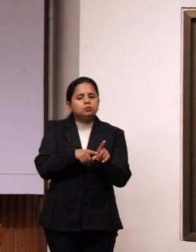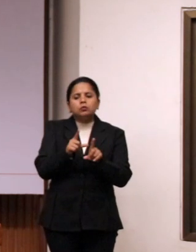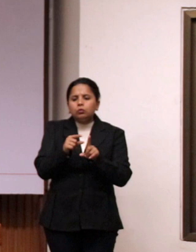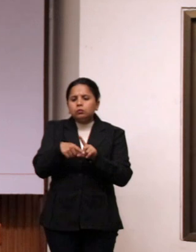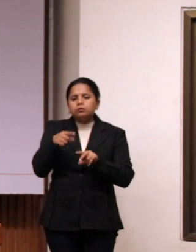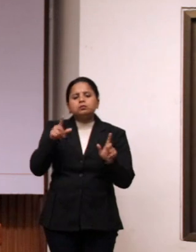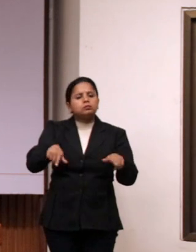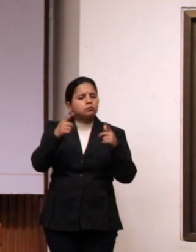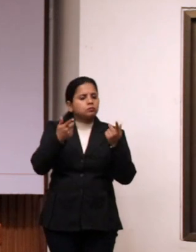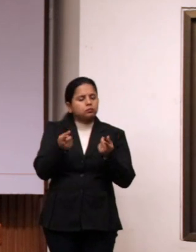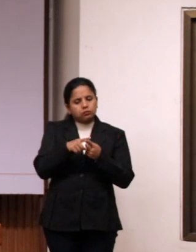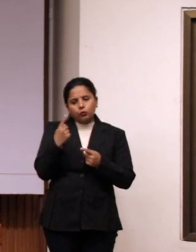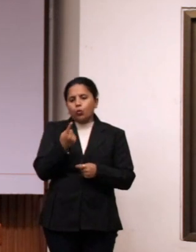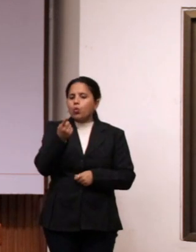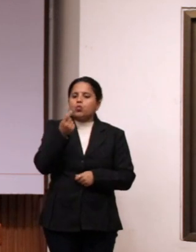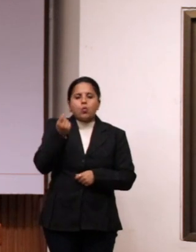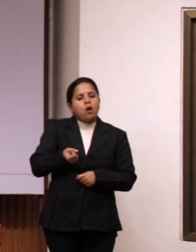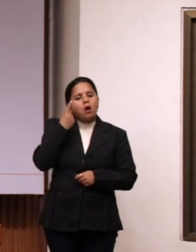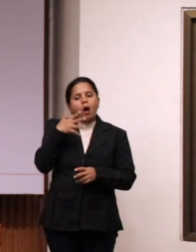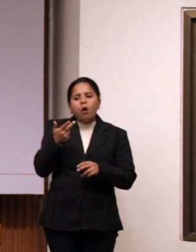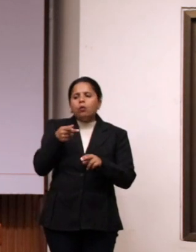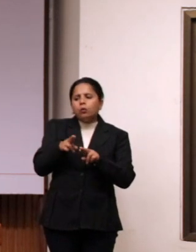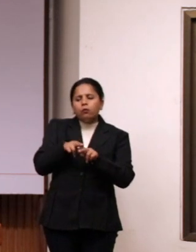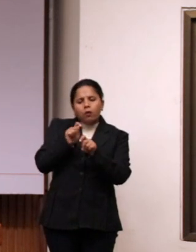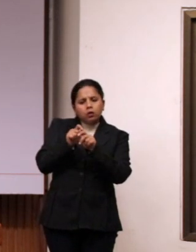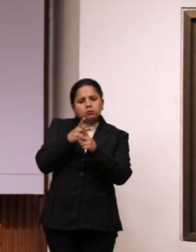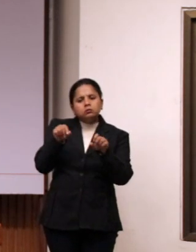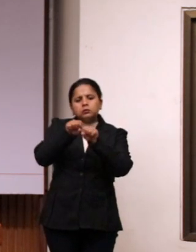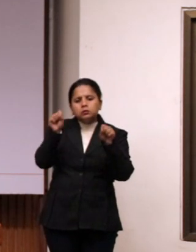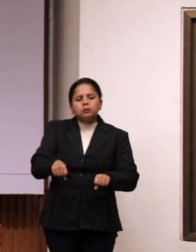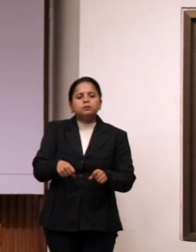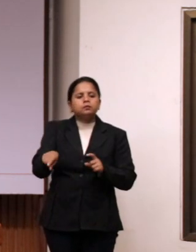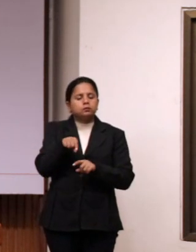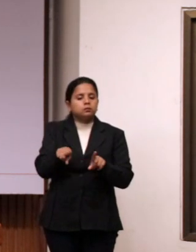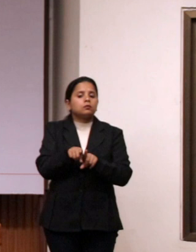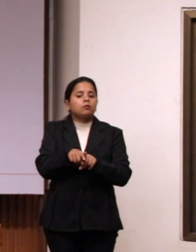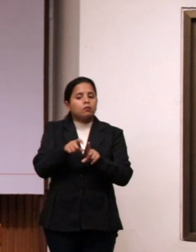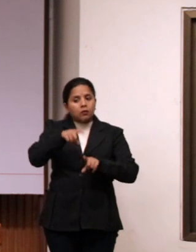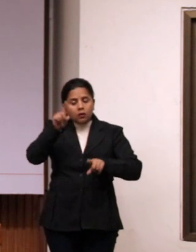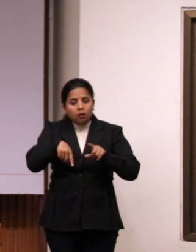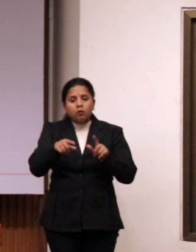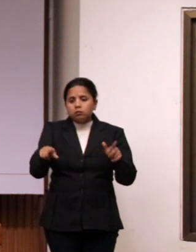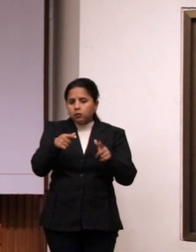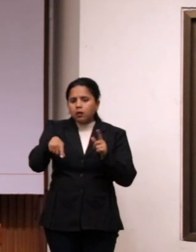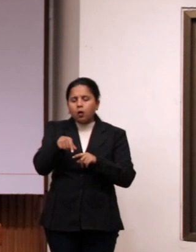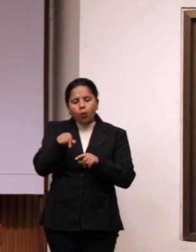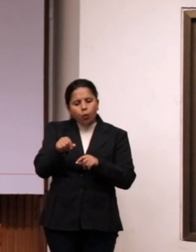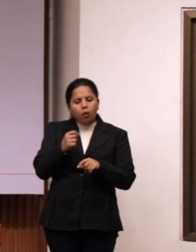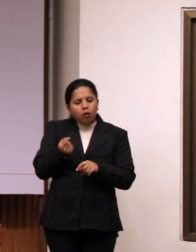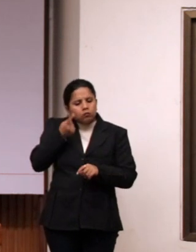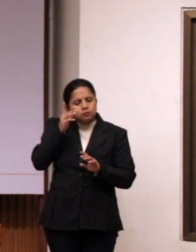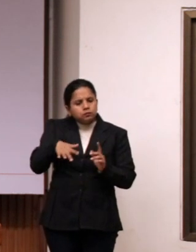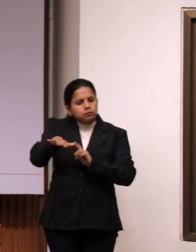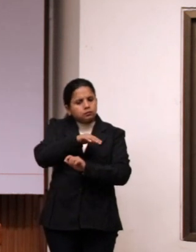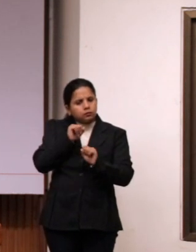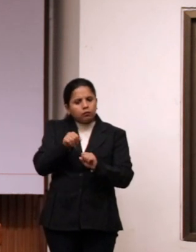forest. Only then you will understand that how system functions. So therefore, these Bharasti Park are very functional entity in terms